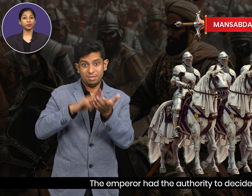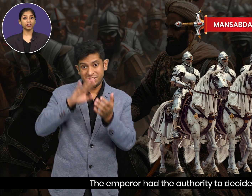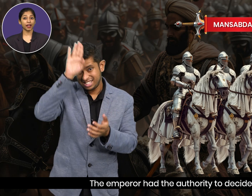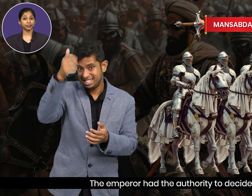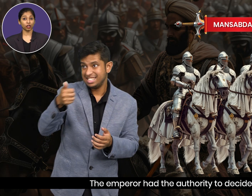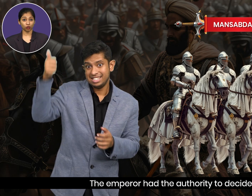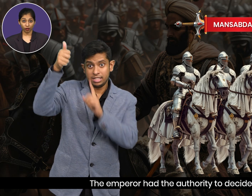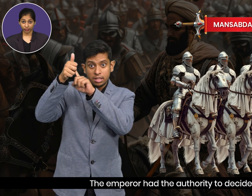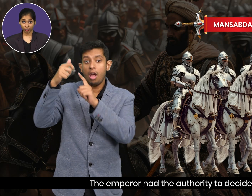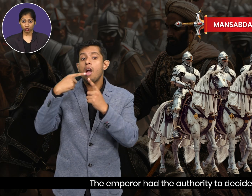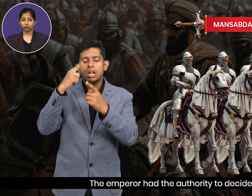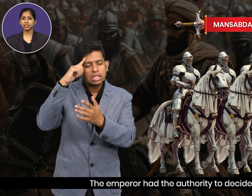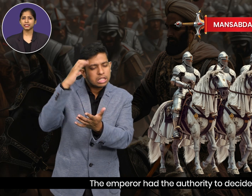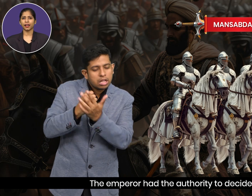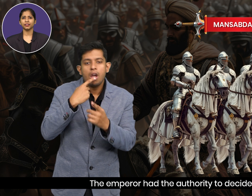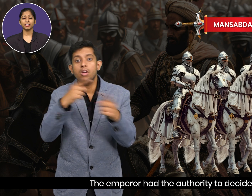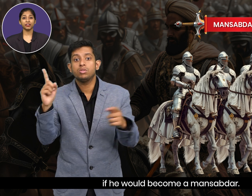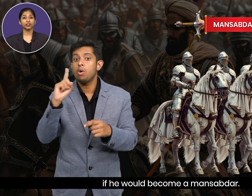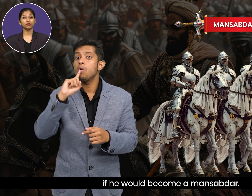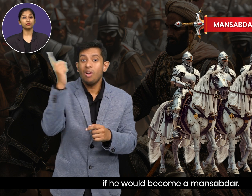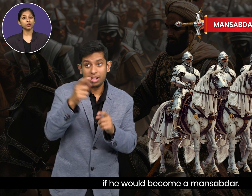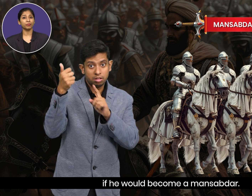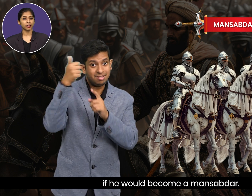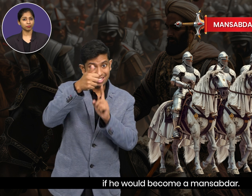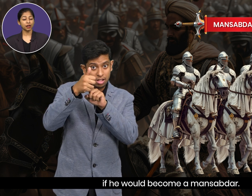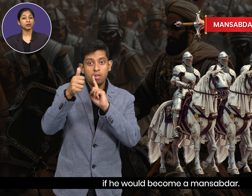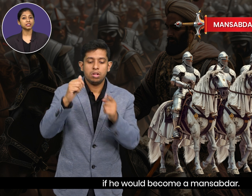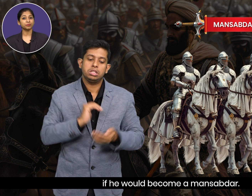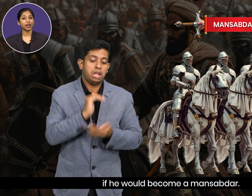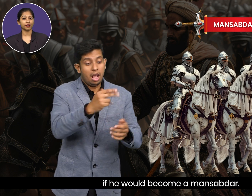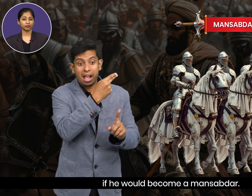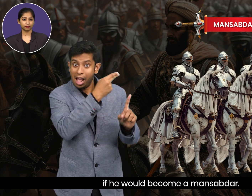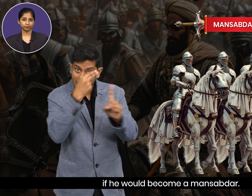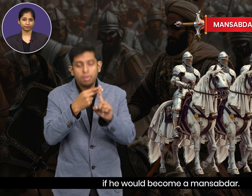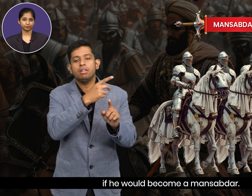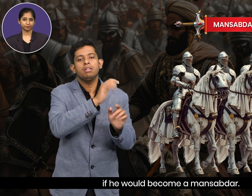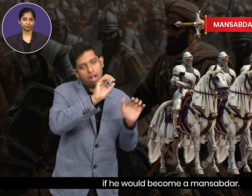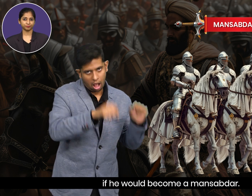The emperor had the authority to decide if he would become a Mansabdar.